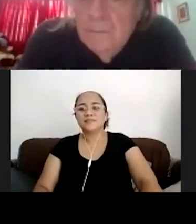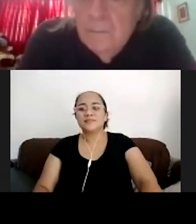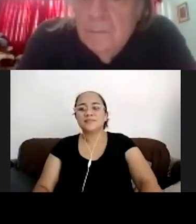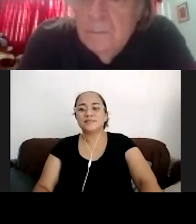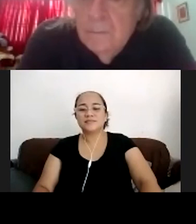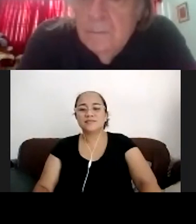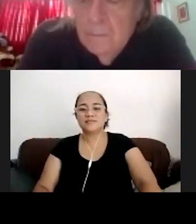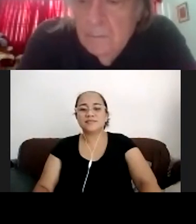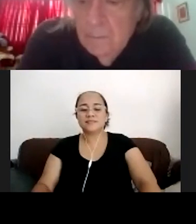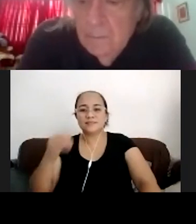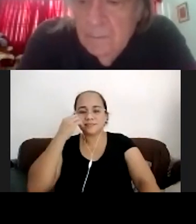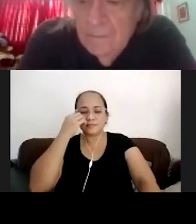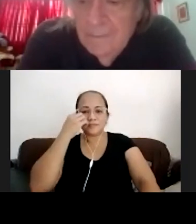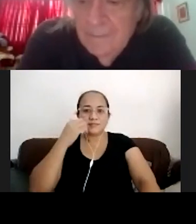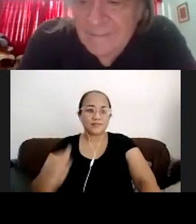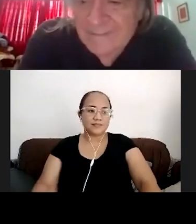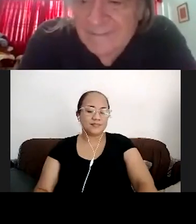Okay, oh, right.